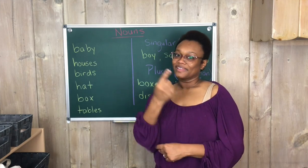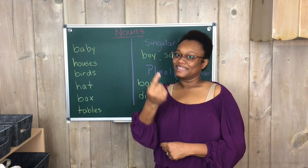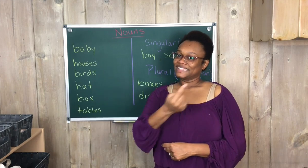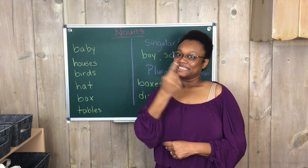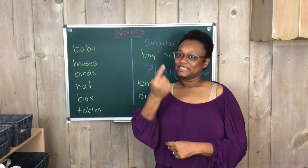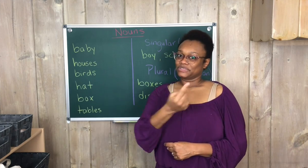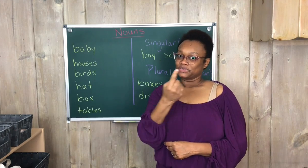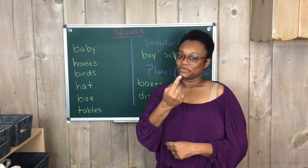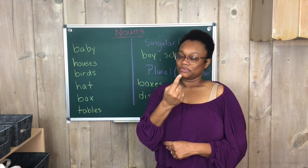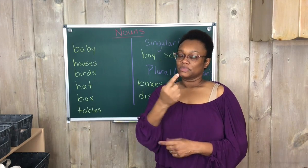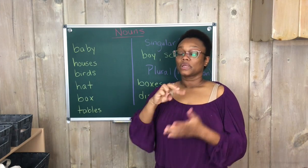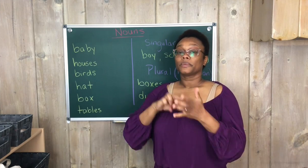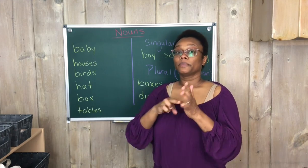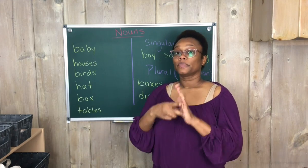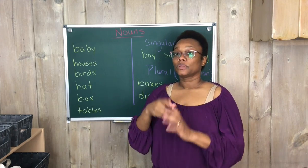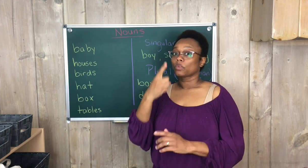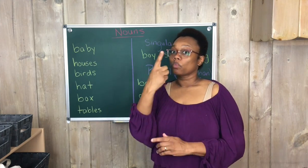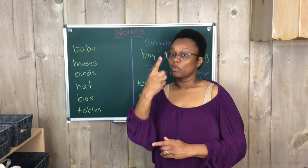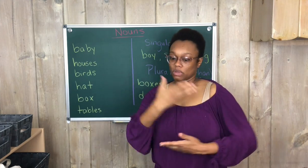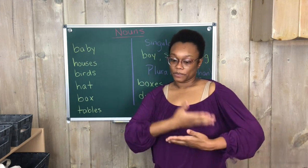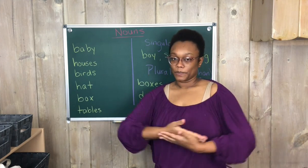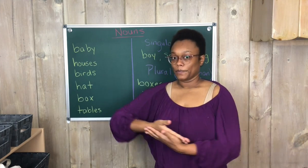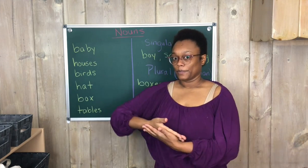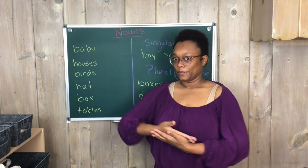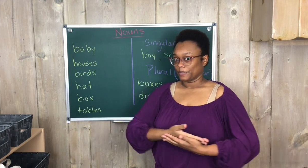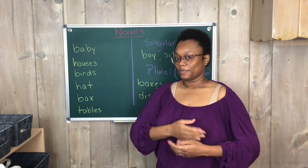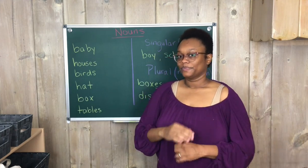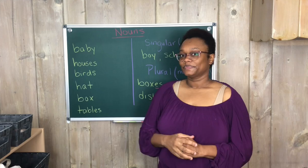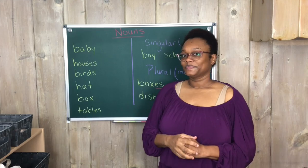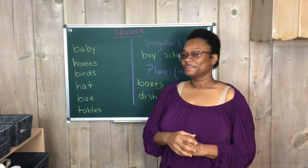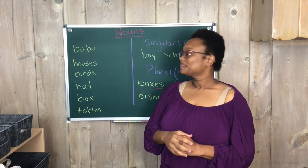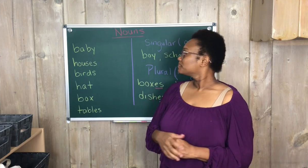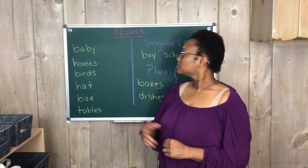You're right, it's singular. It means one baby.